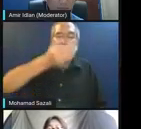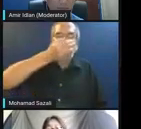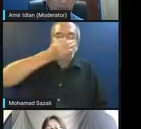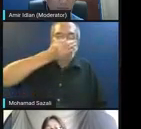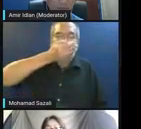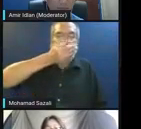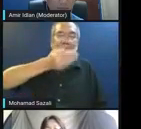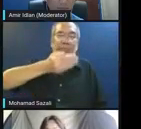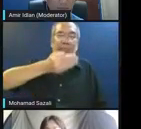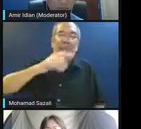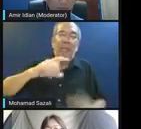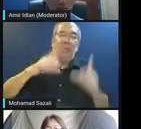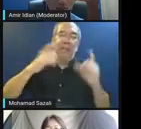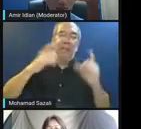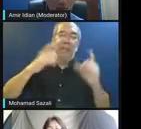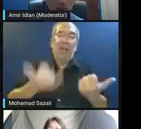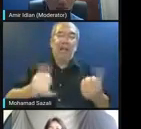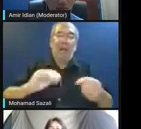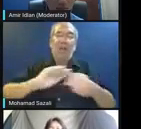try to not to cover your face,